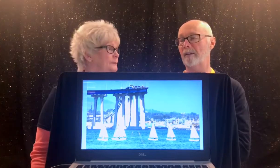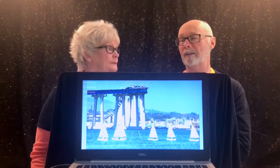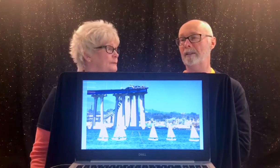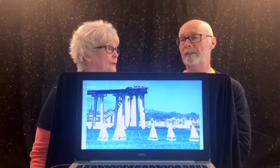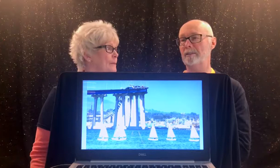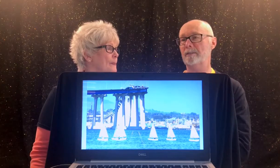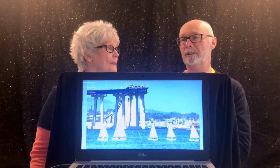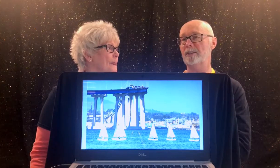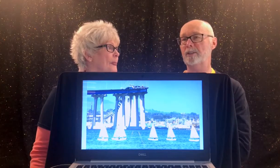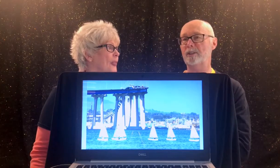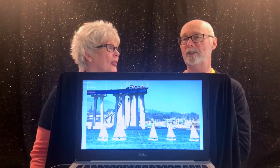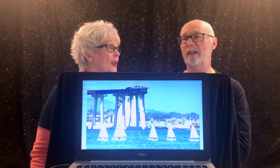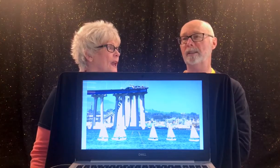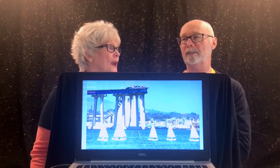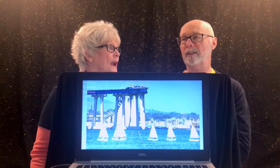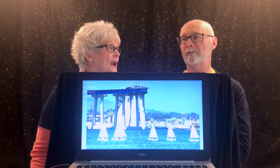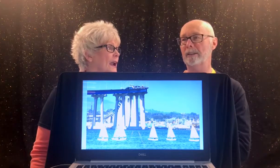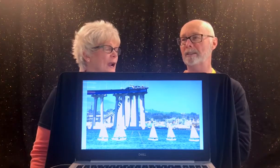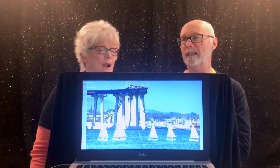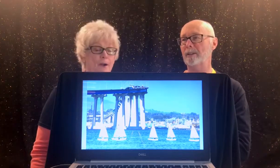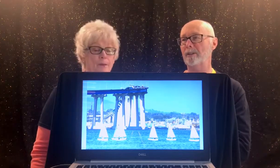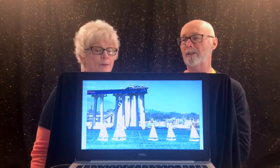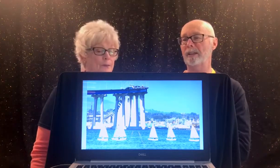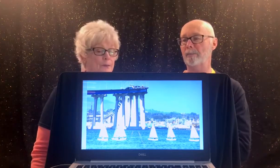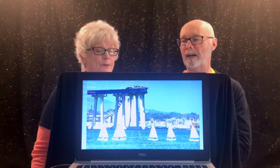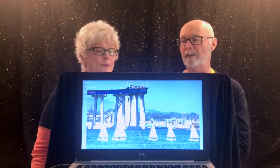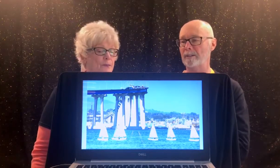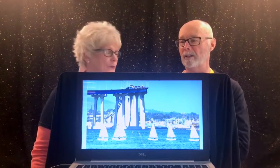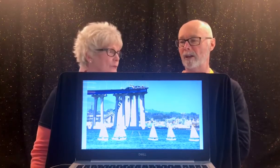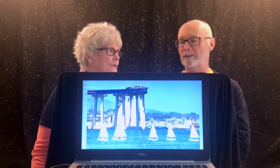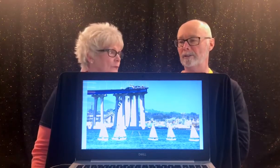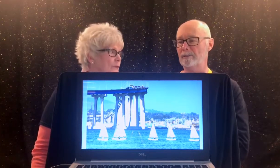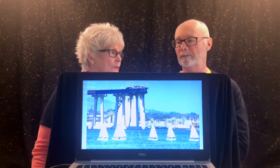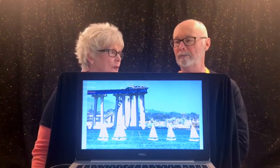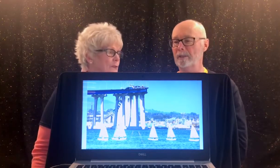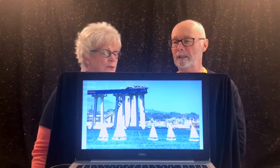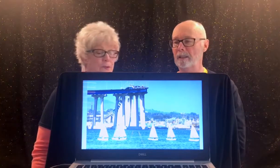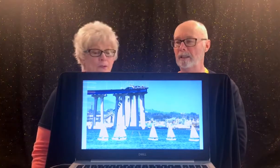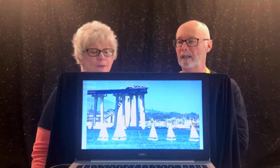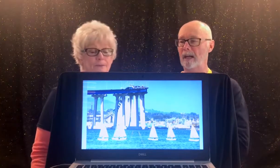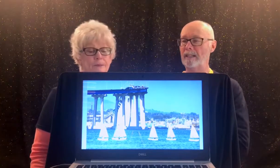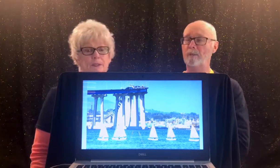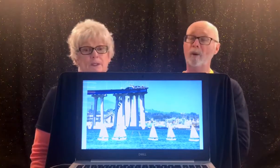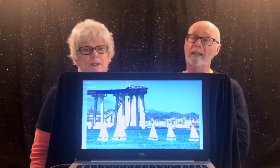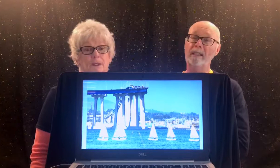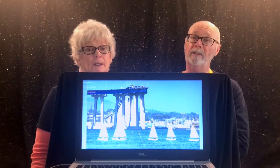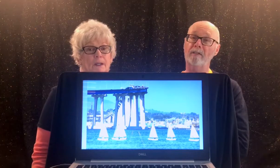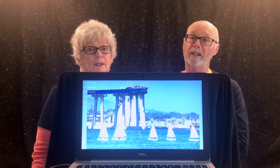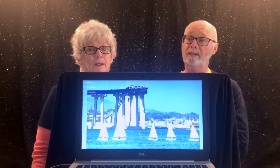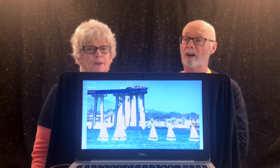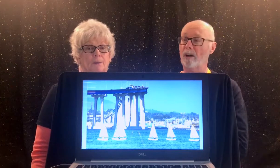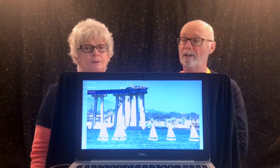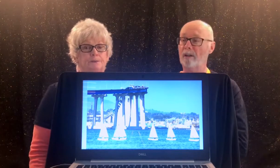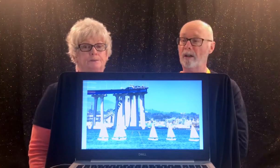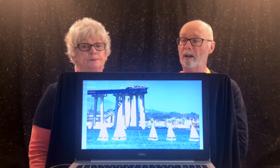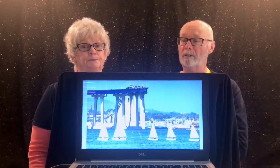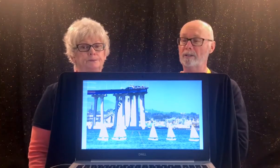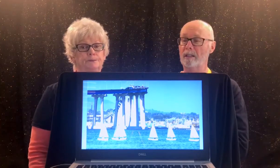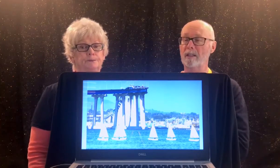It just gets you stuck in grief because that's all you think about is the lawsuit. That's true. I didn't want either of us to harden our hearts, so